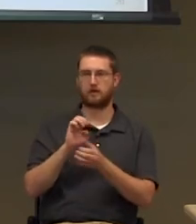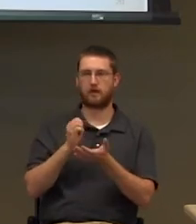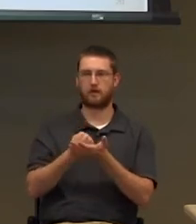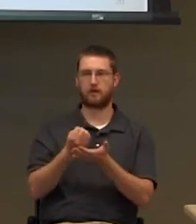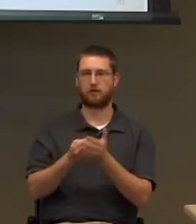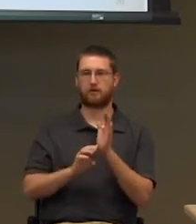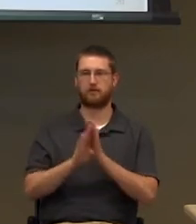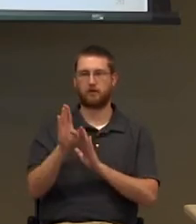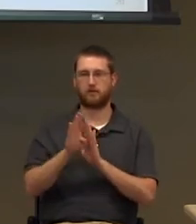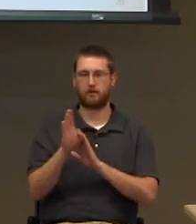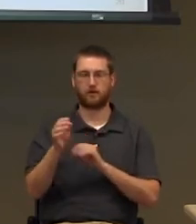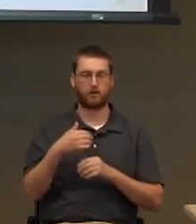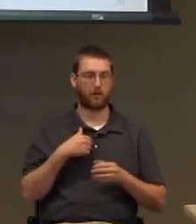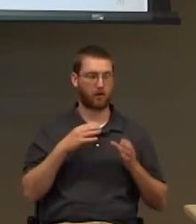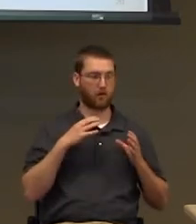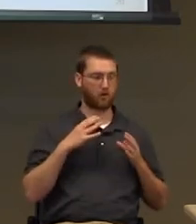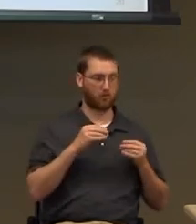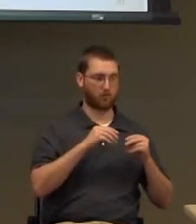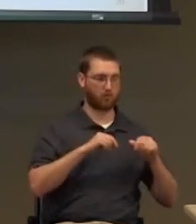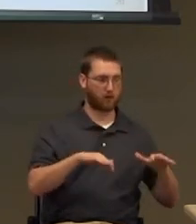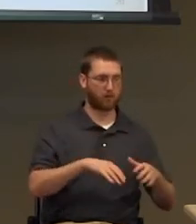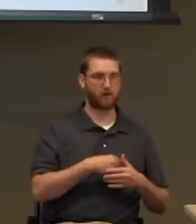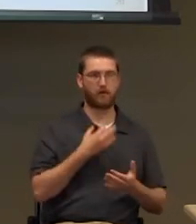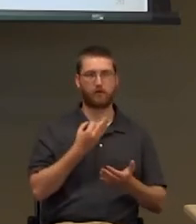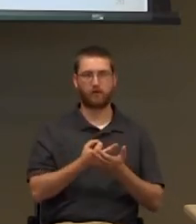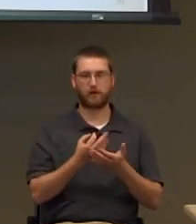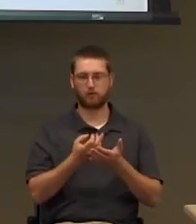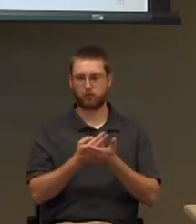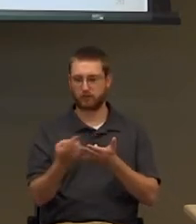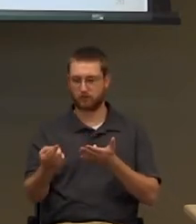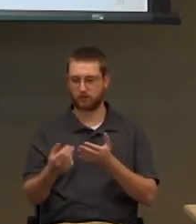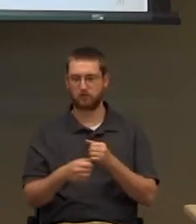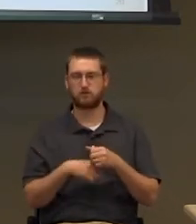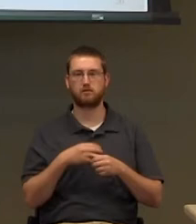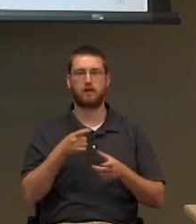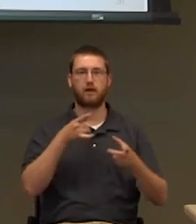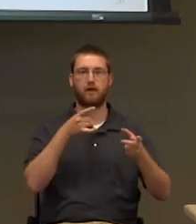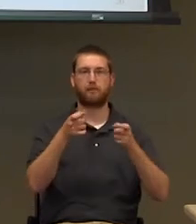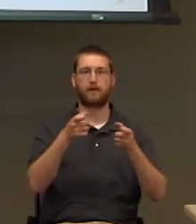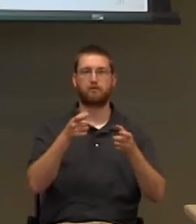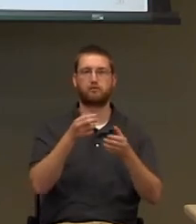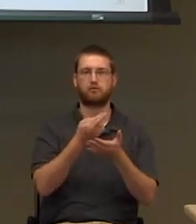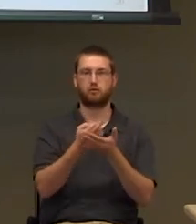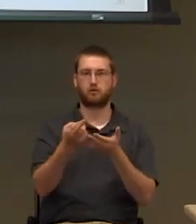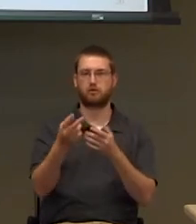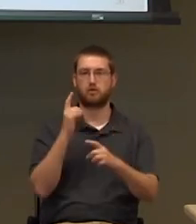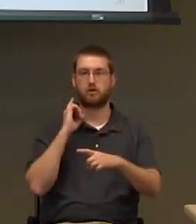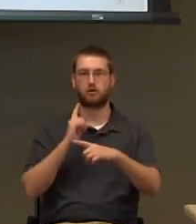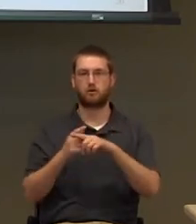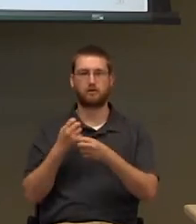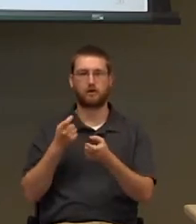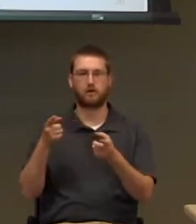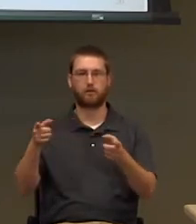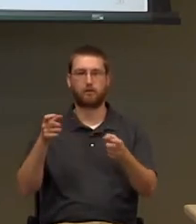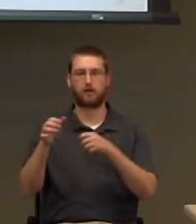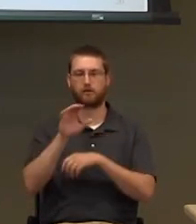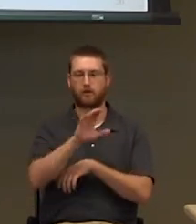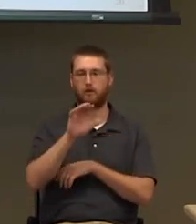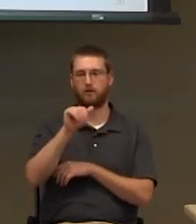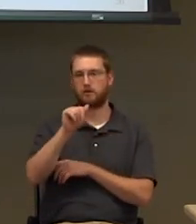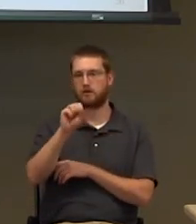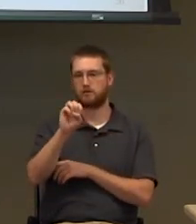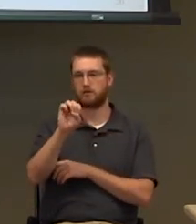owns property, they have financial resources, they are managing their resources, and they are managing their assets, and they